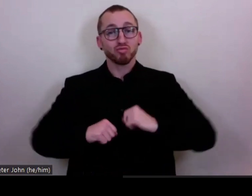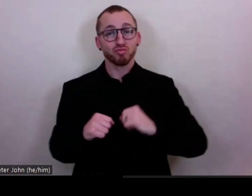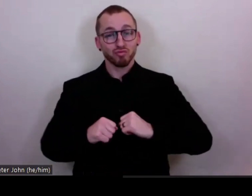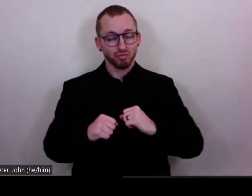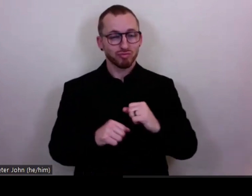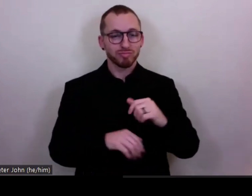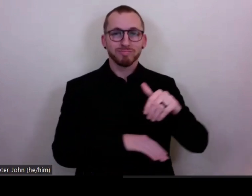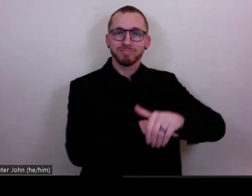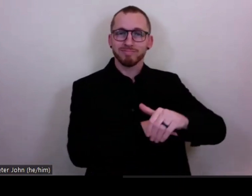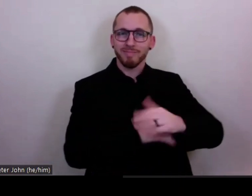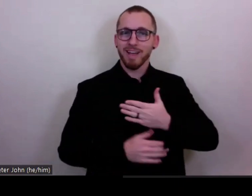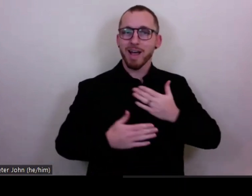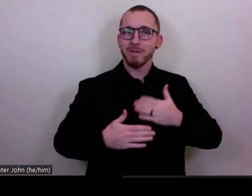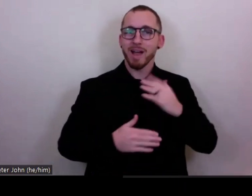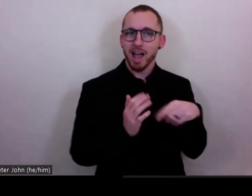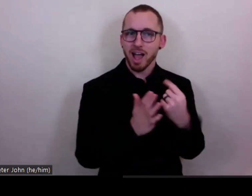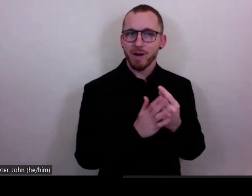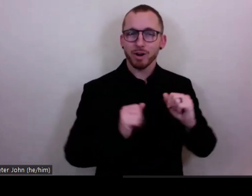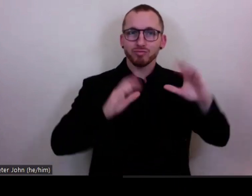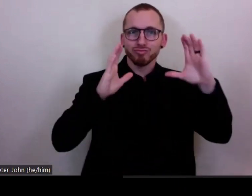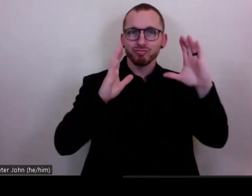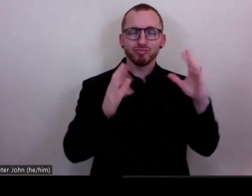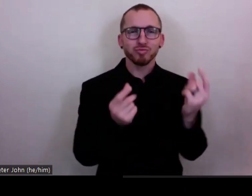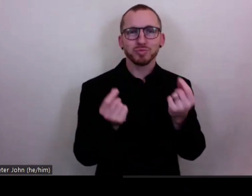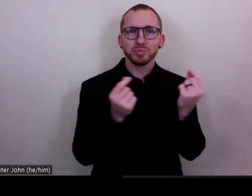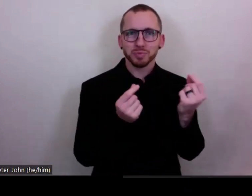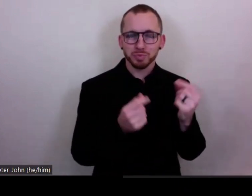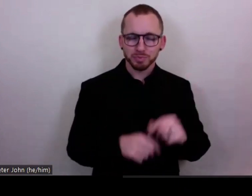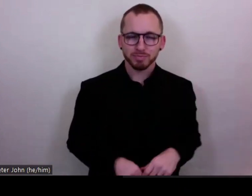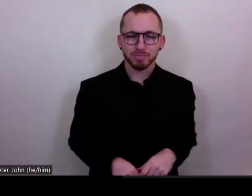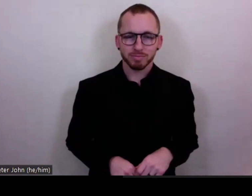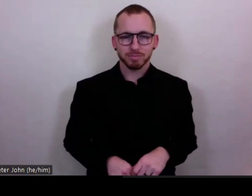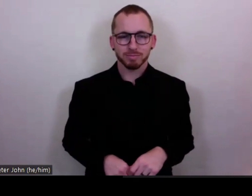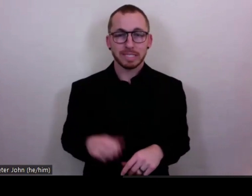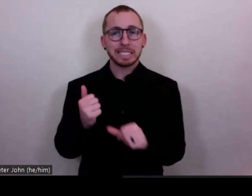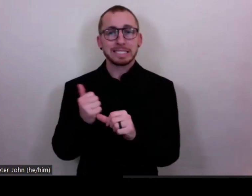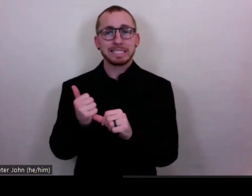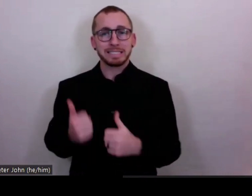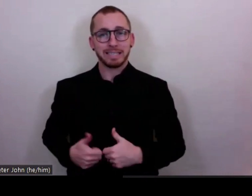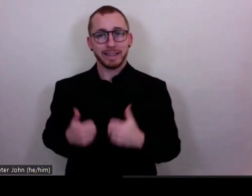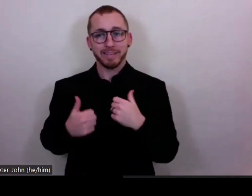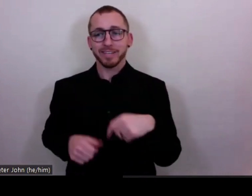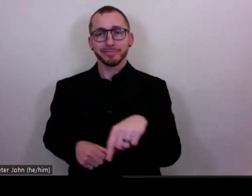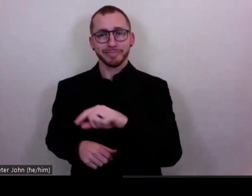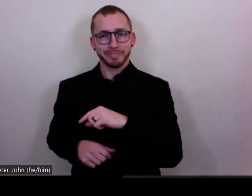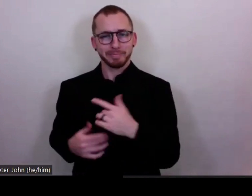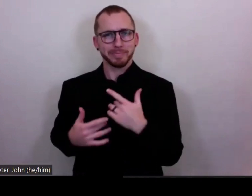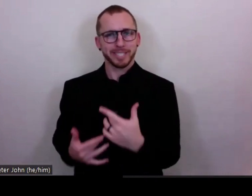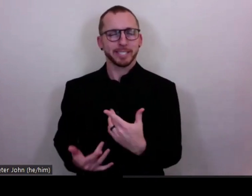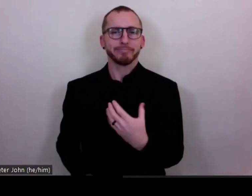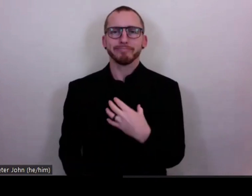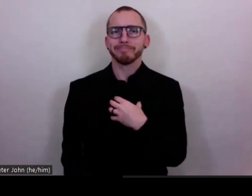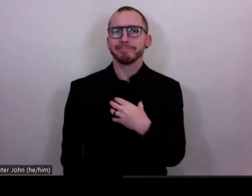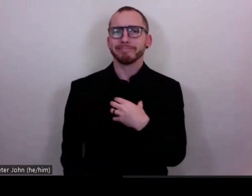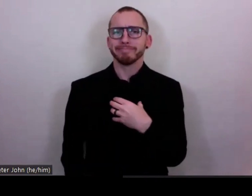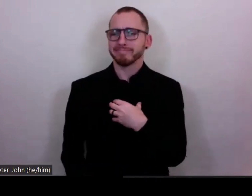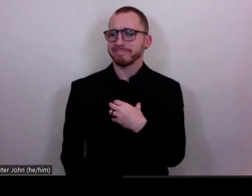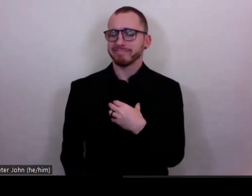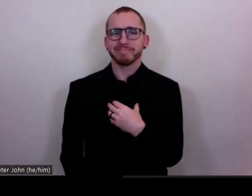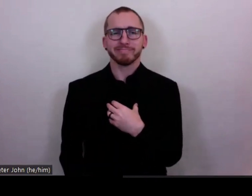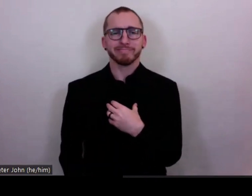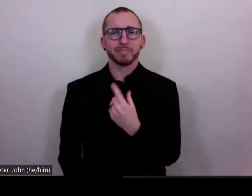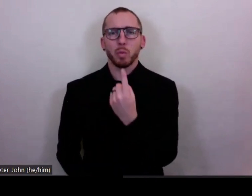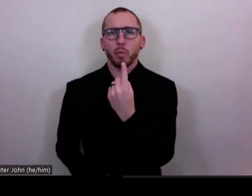The folks in the assisted livings usually complain to me about they only have one dessert